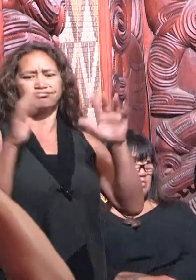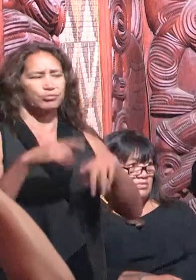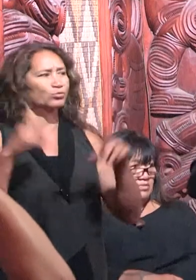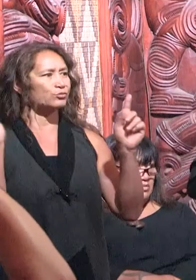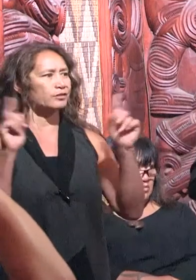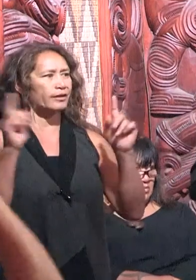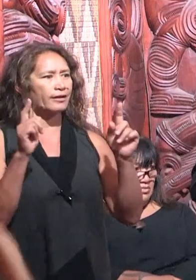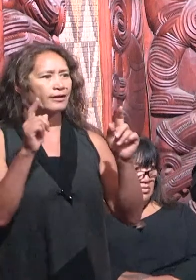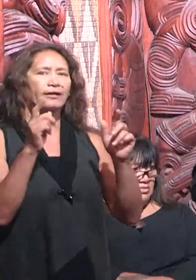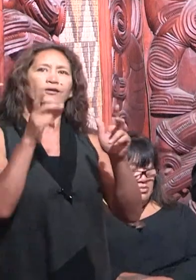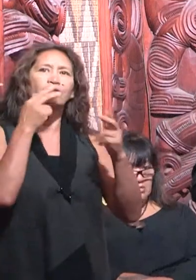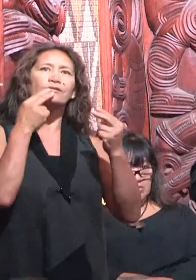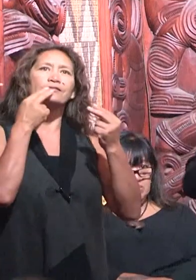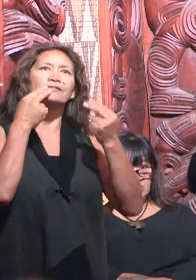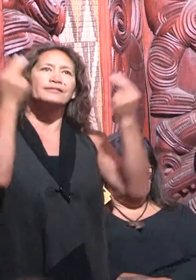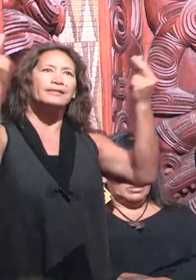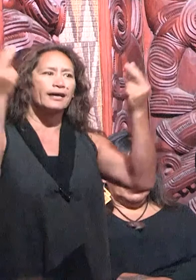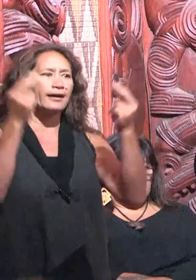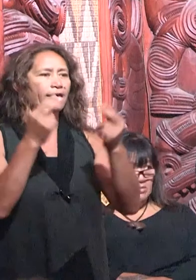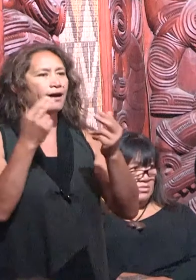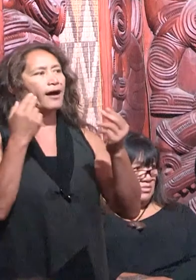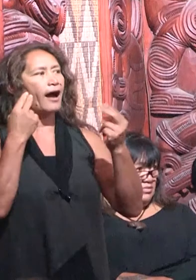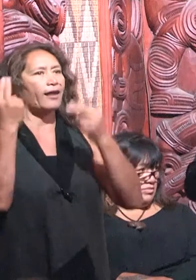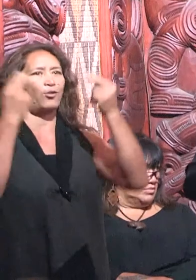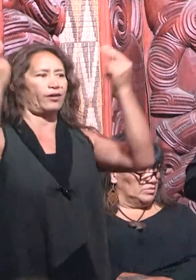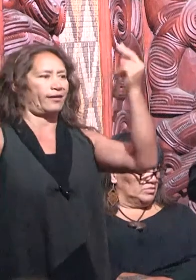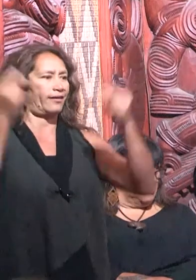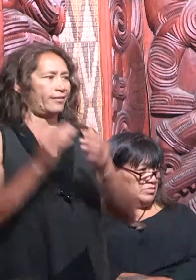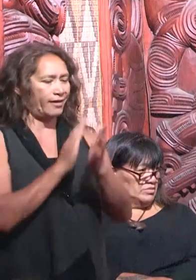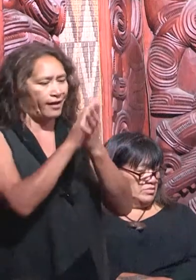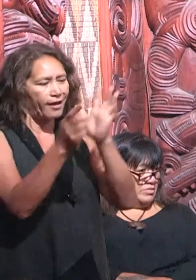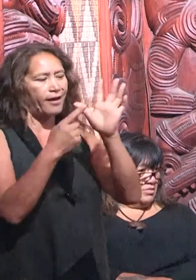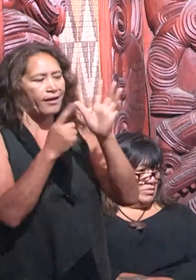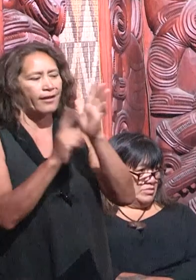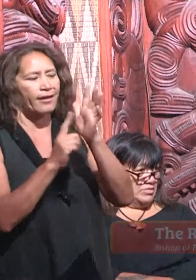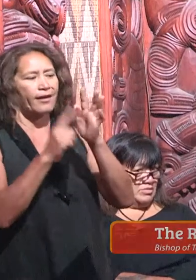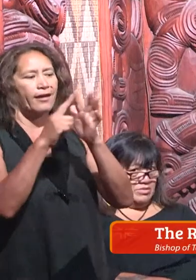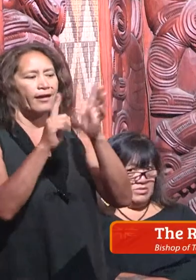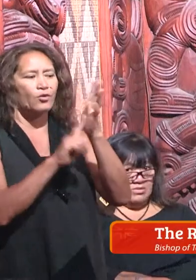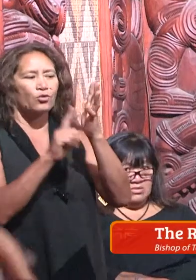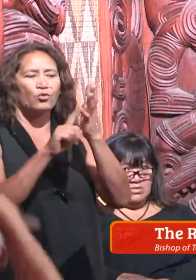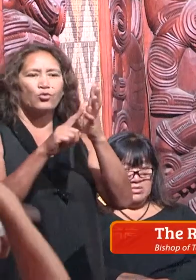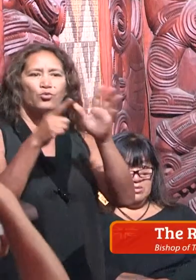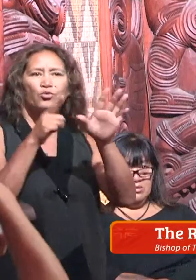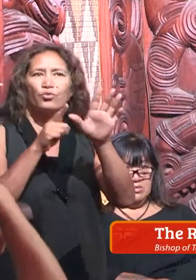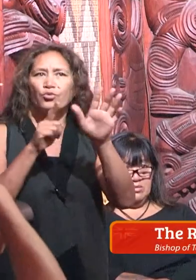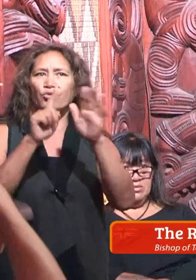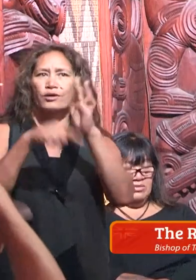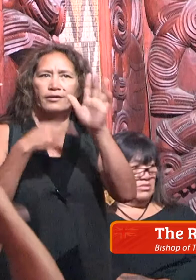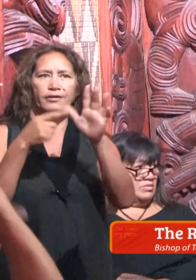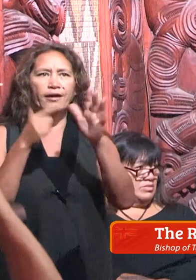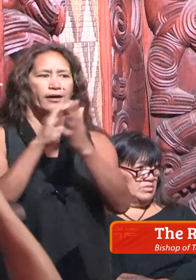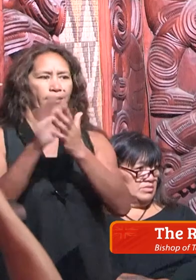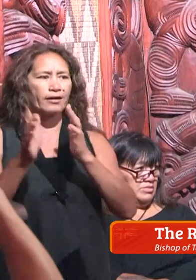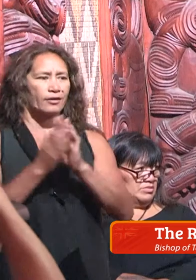to sing an Alleluia. We sing Amen, but I'd like to add an Alleluia. It's a very short chant. to the